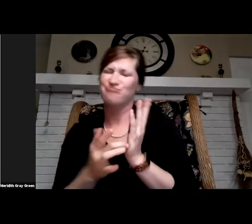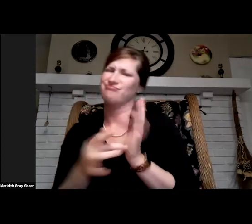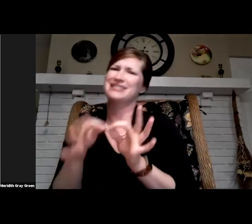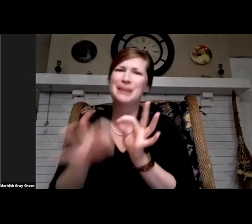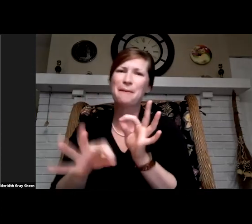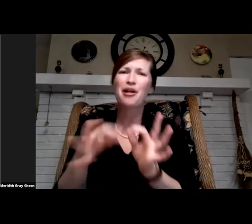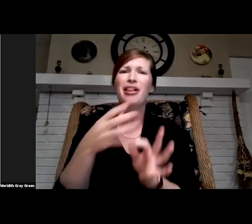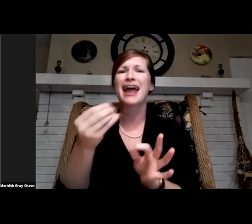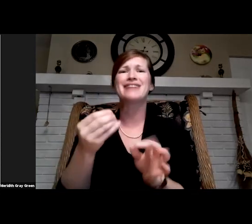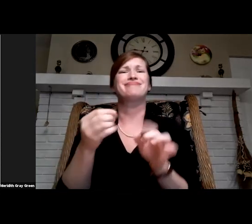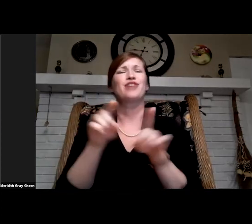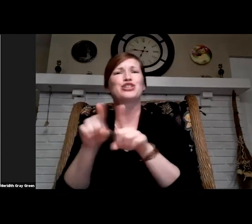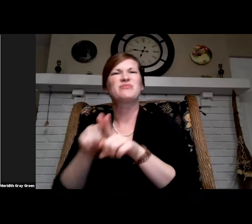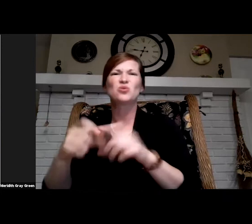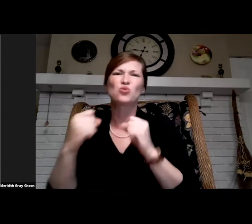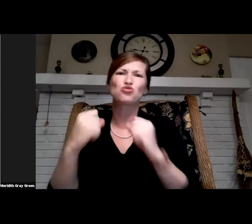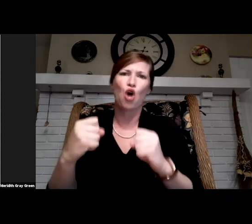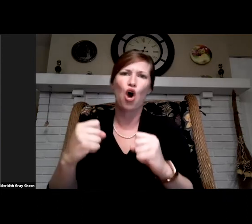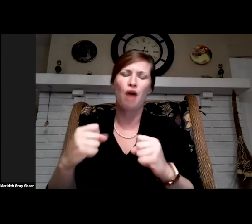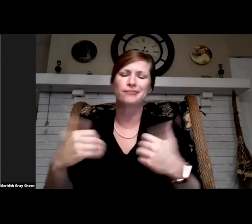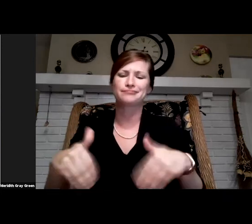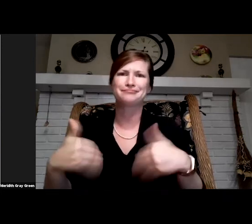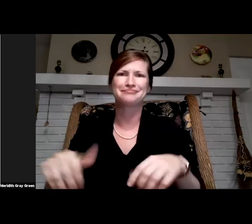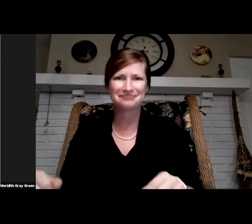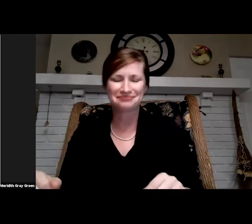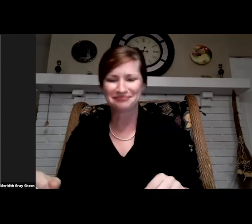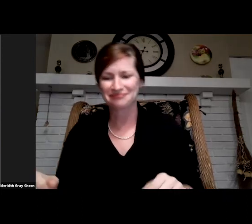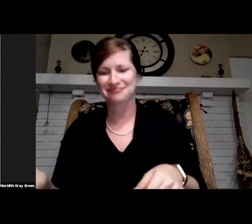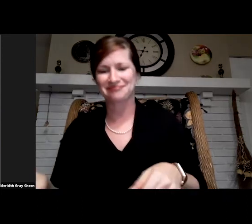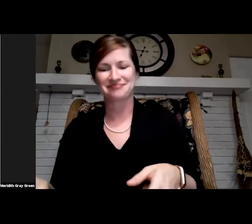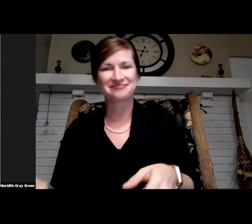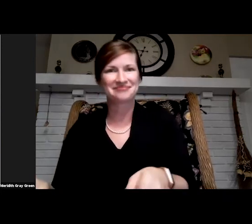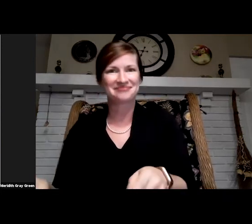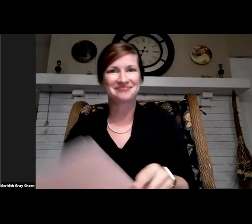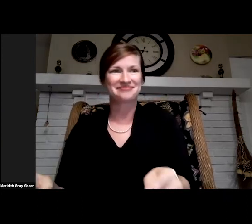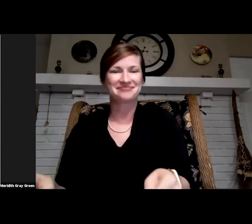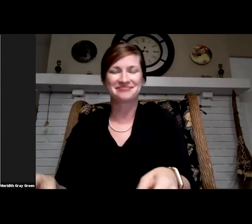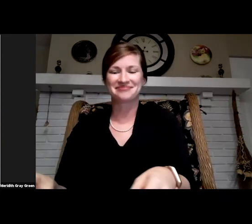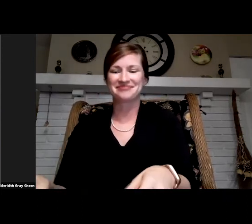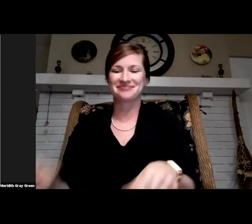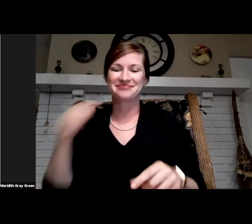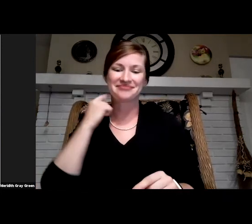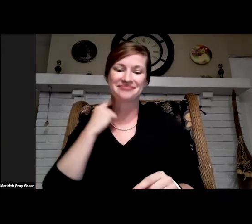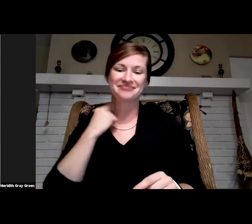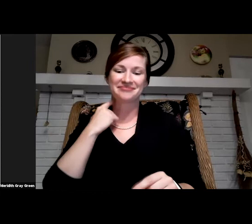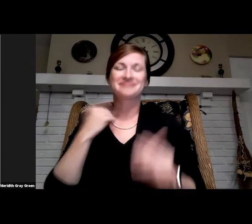amazing, and the way they build in their technology is just unbelievable.